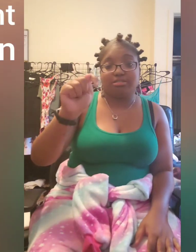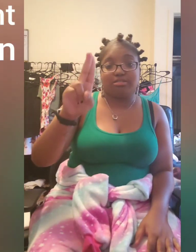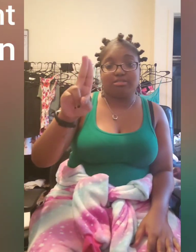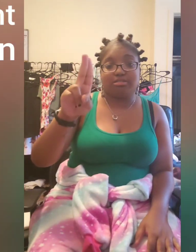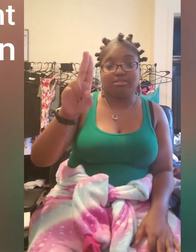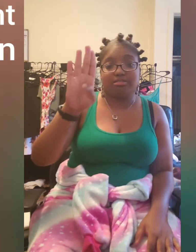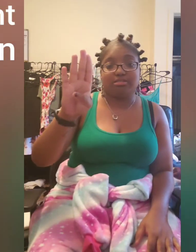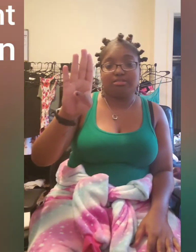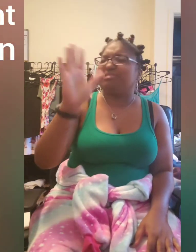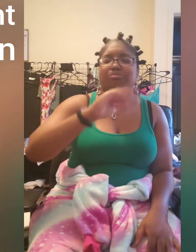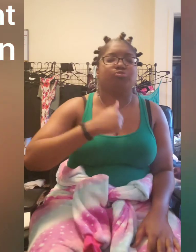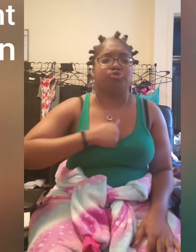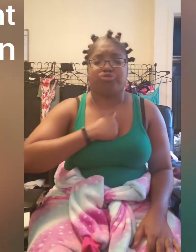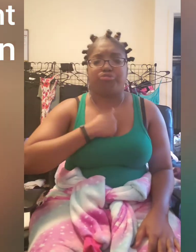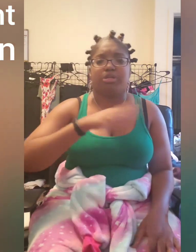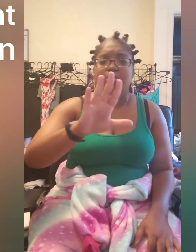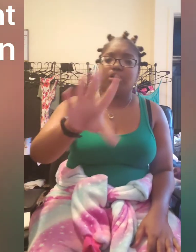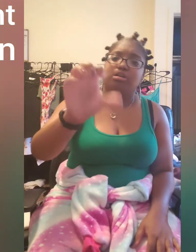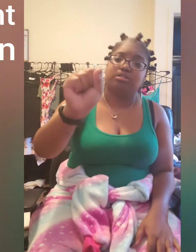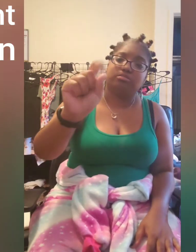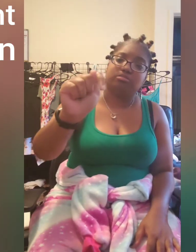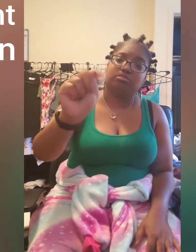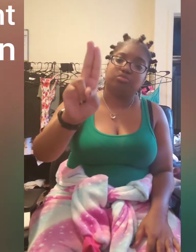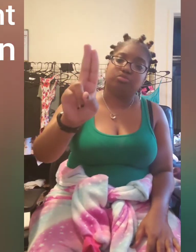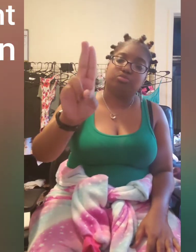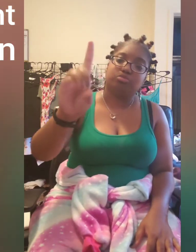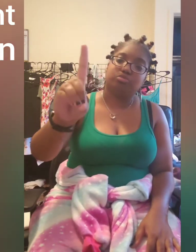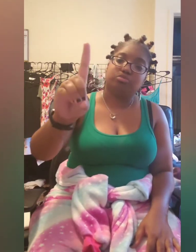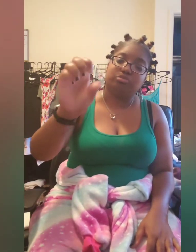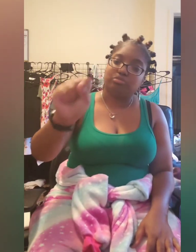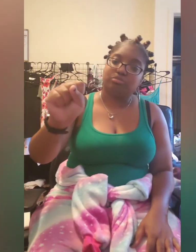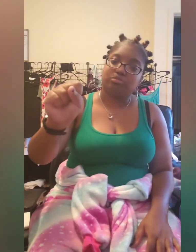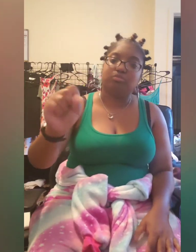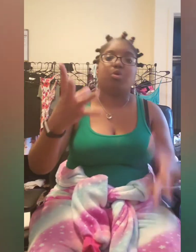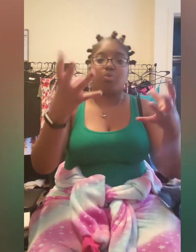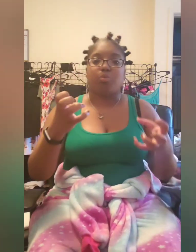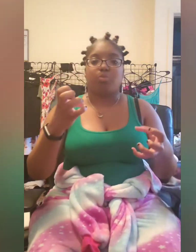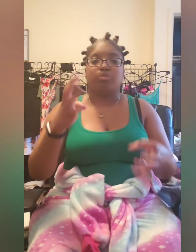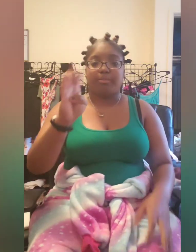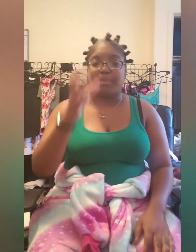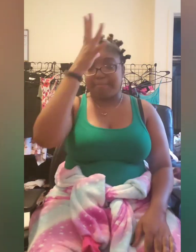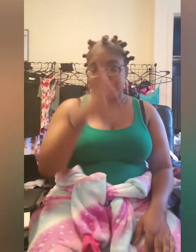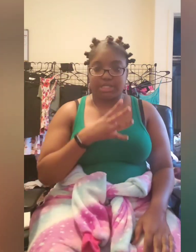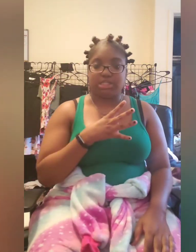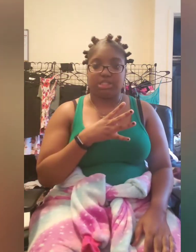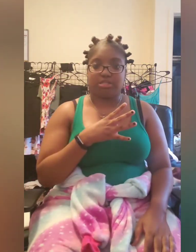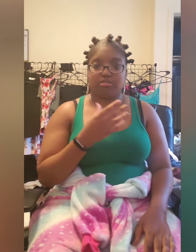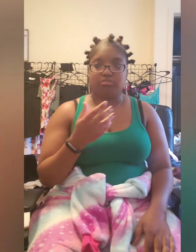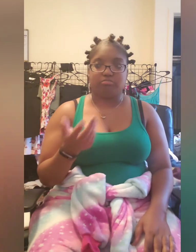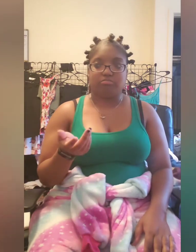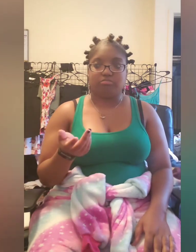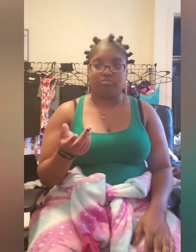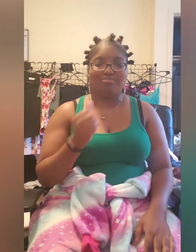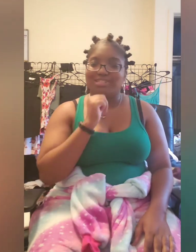So another one is that studs want to be men. And this is the stupidest misconception ever.